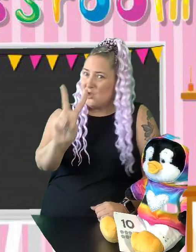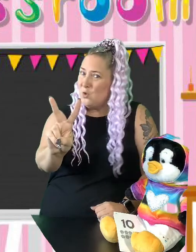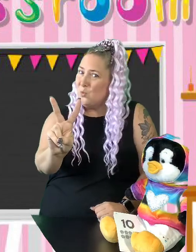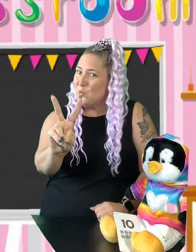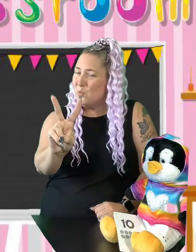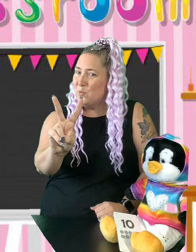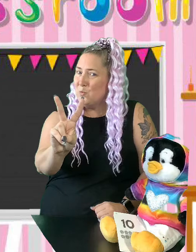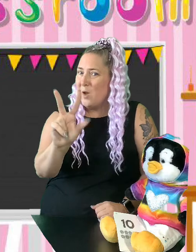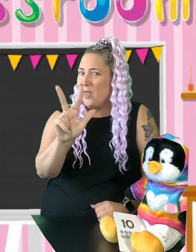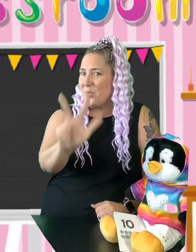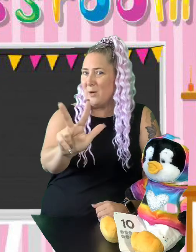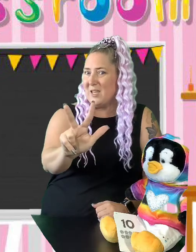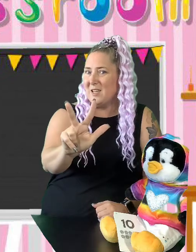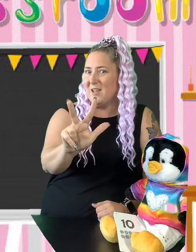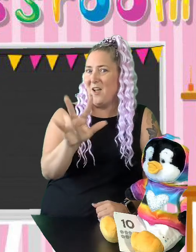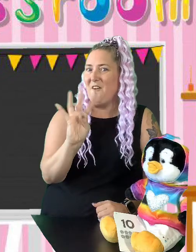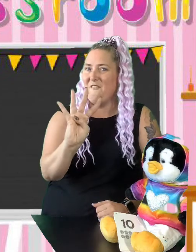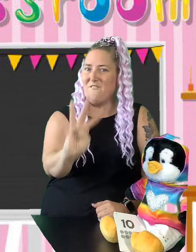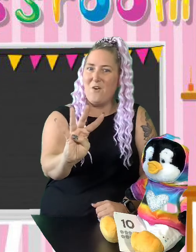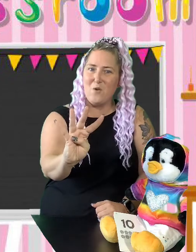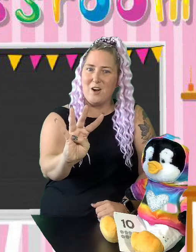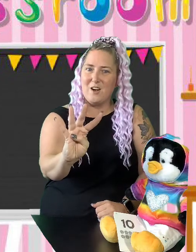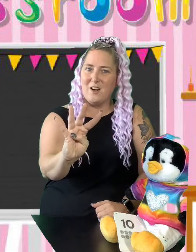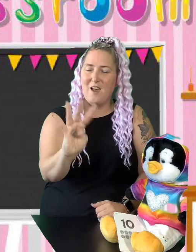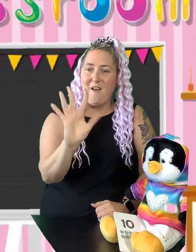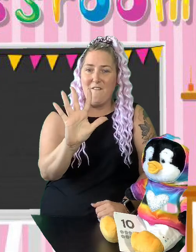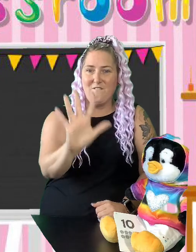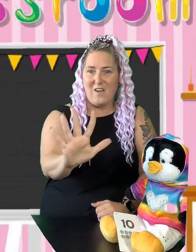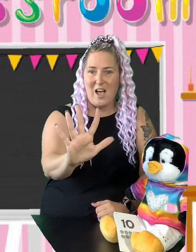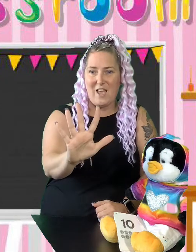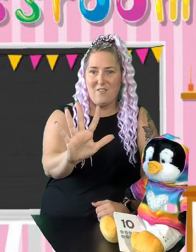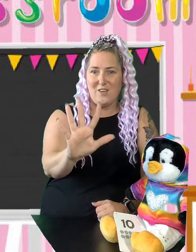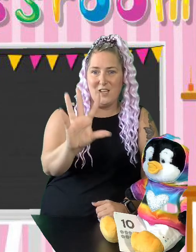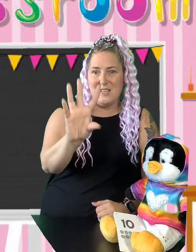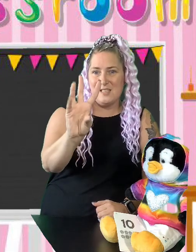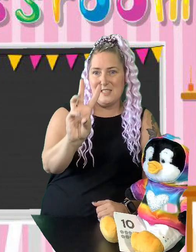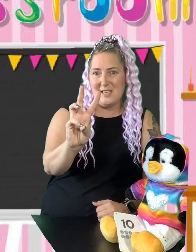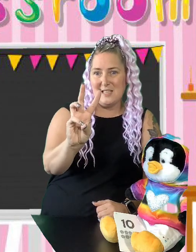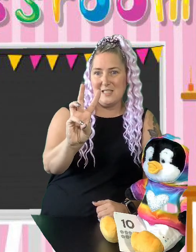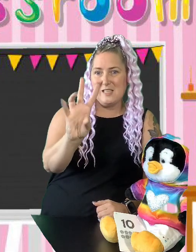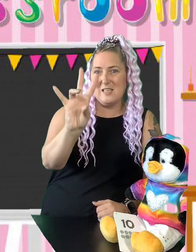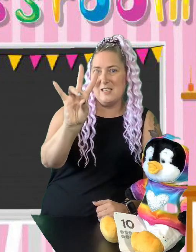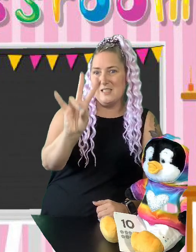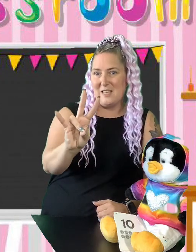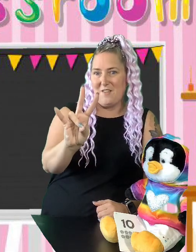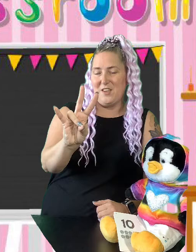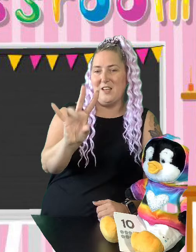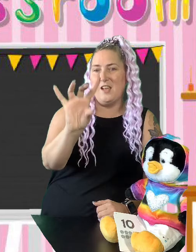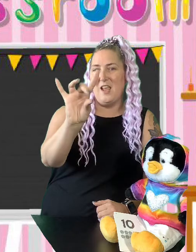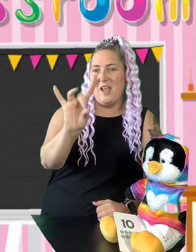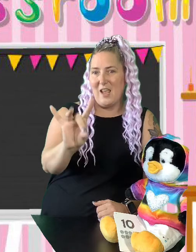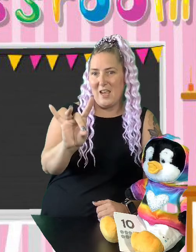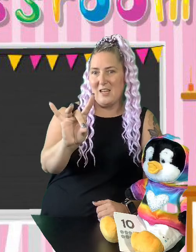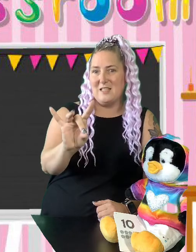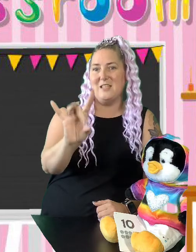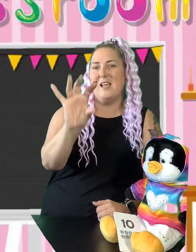2, 3, 4, 5, 6, 7, 8,